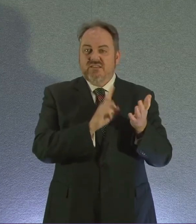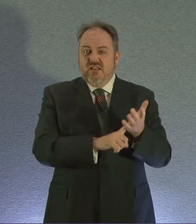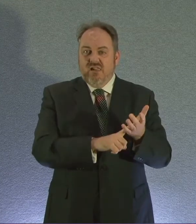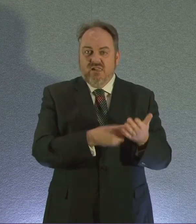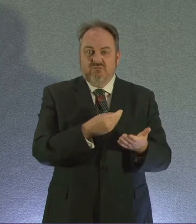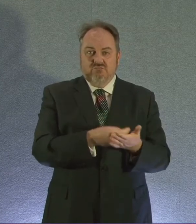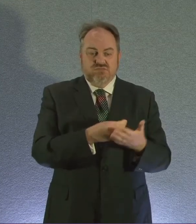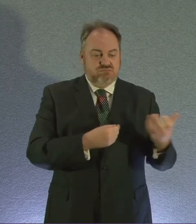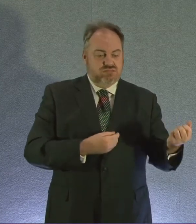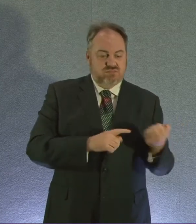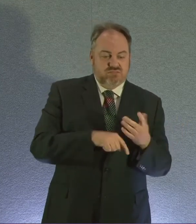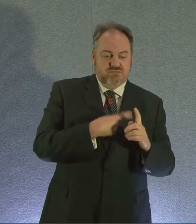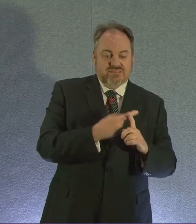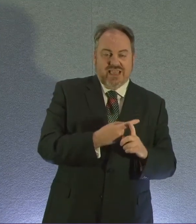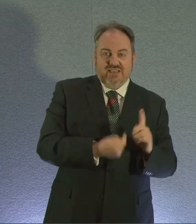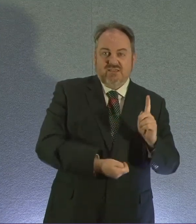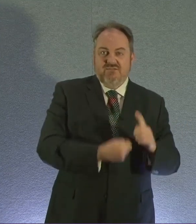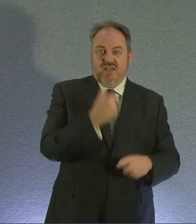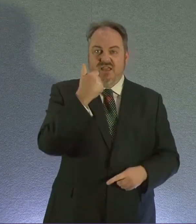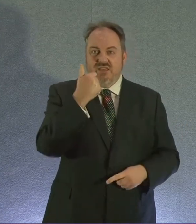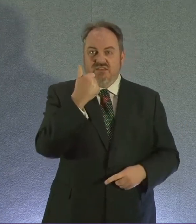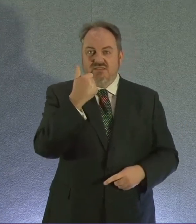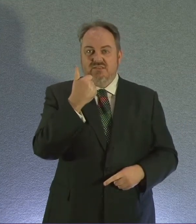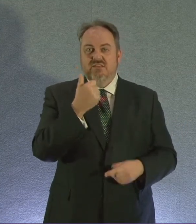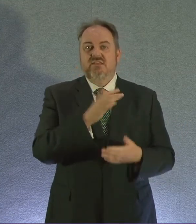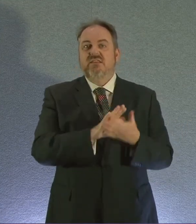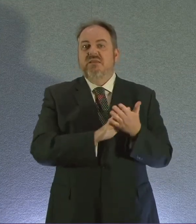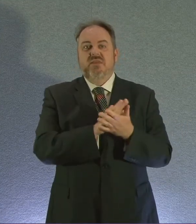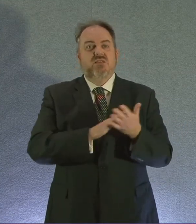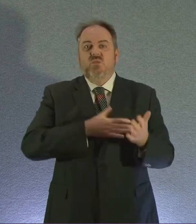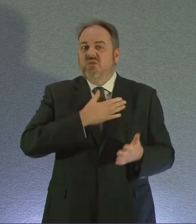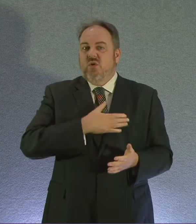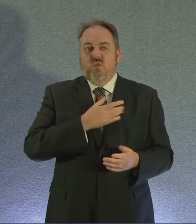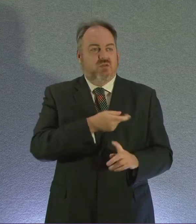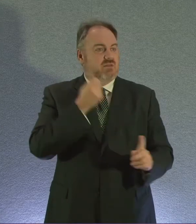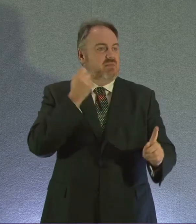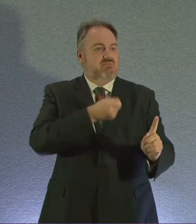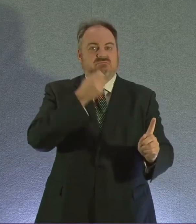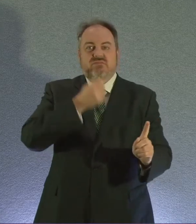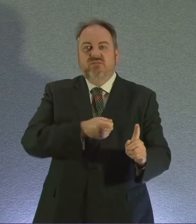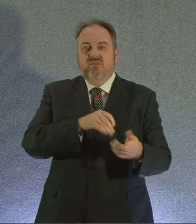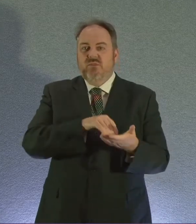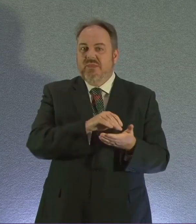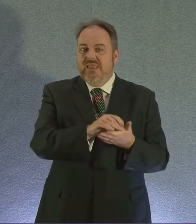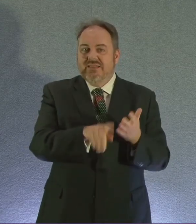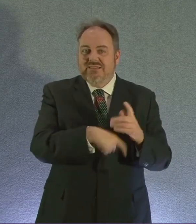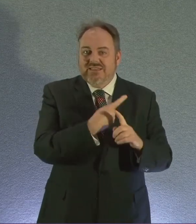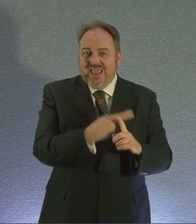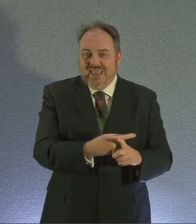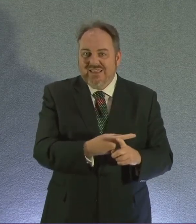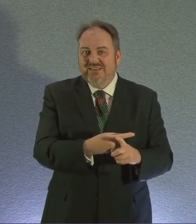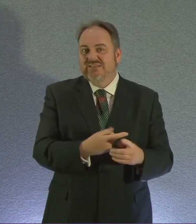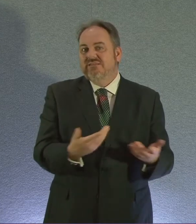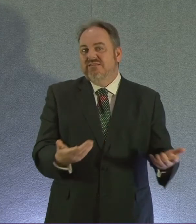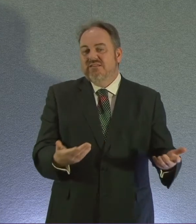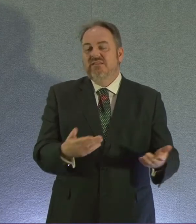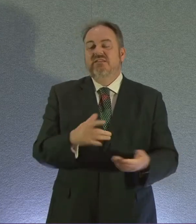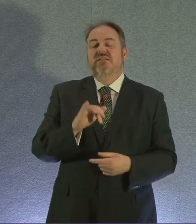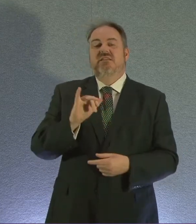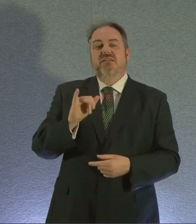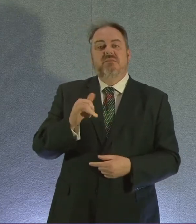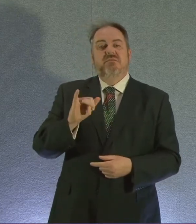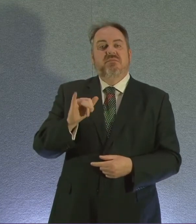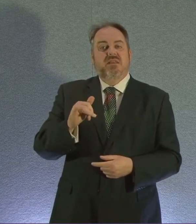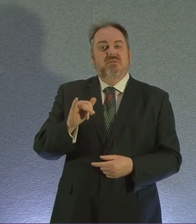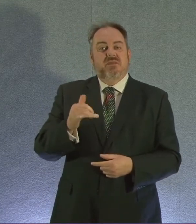through. Diverting people from prosecution, keeping them out the system and offering alternatives. Cases appearing from custody and the changes